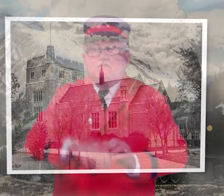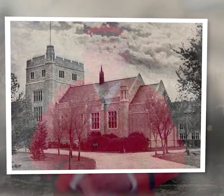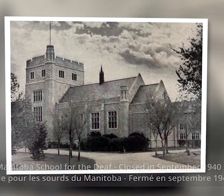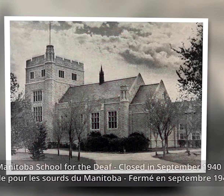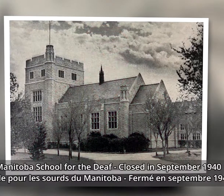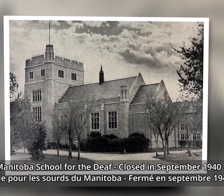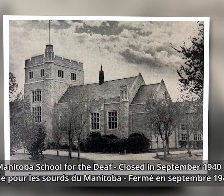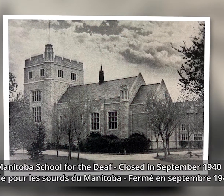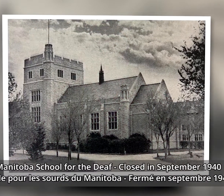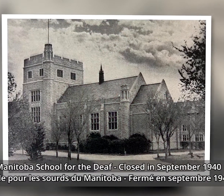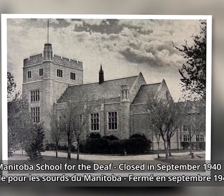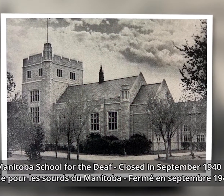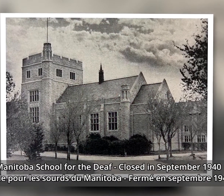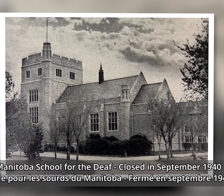1940.